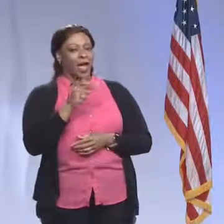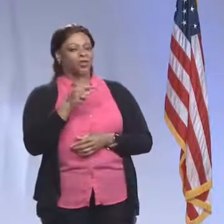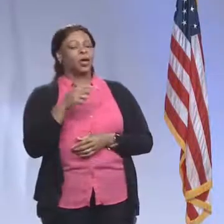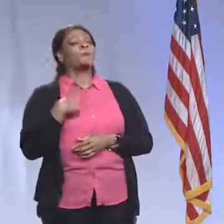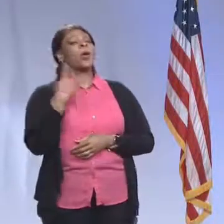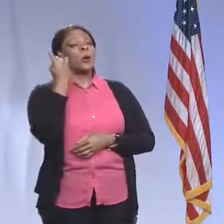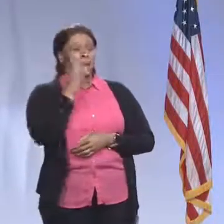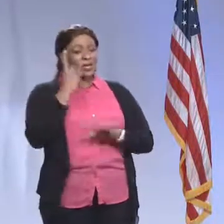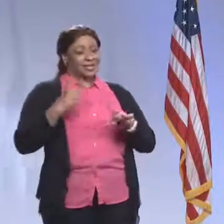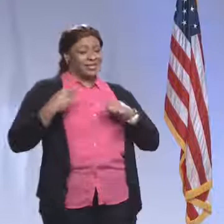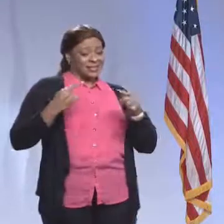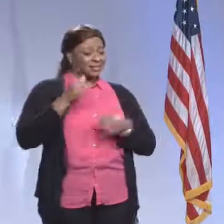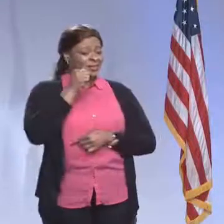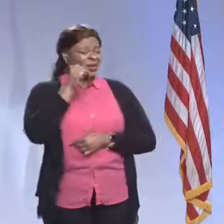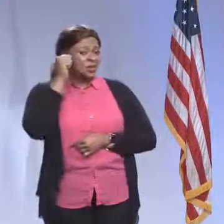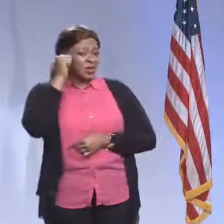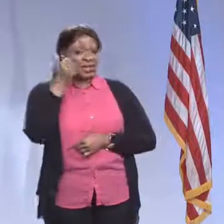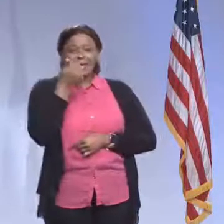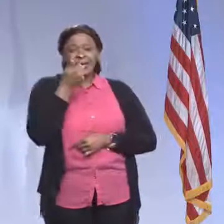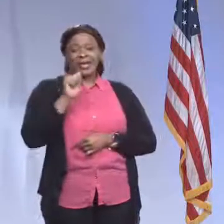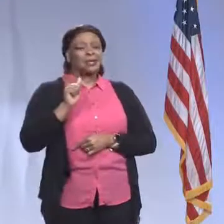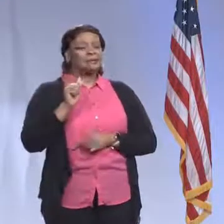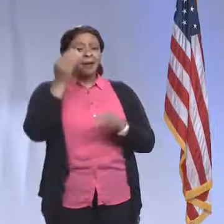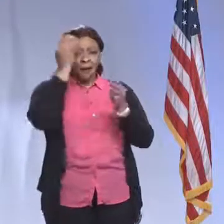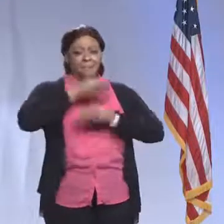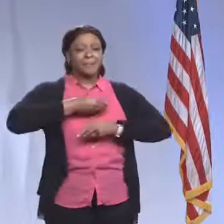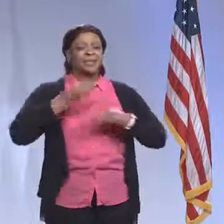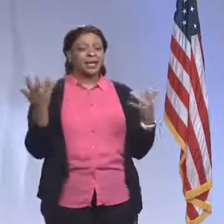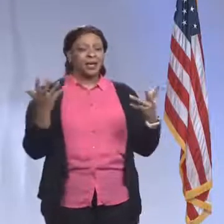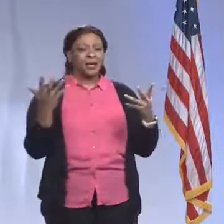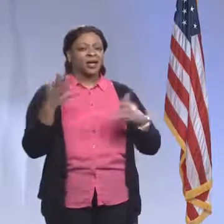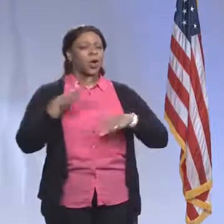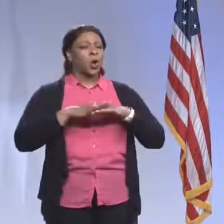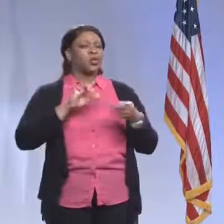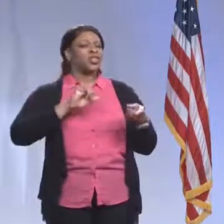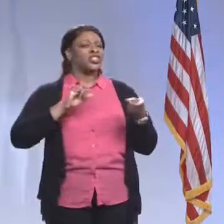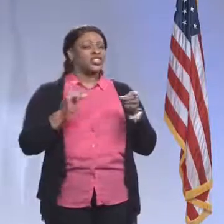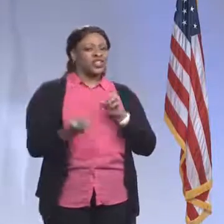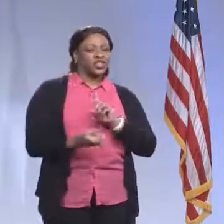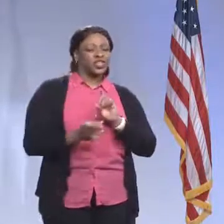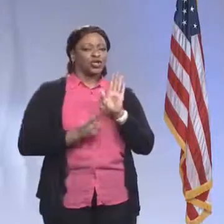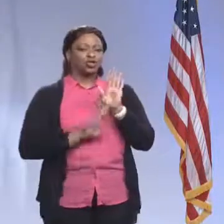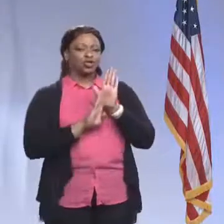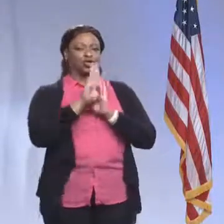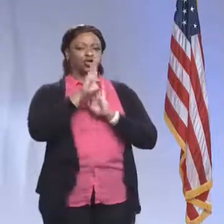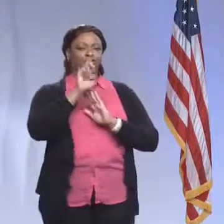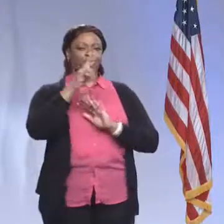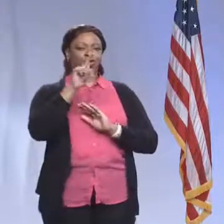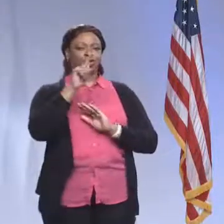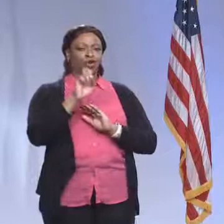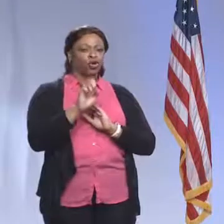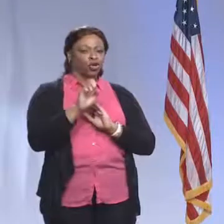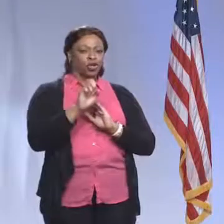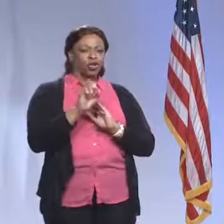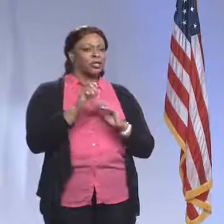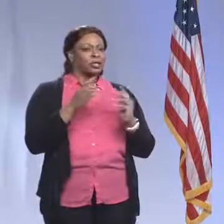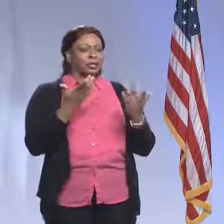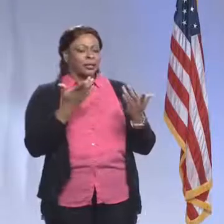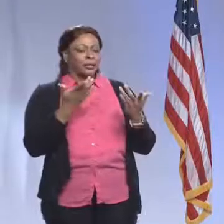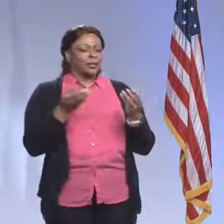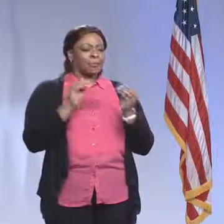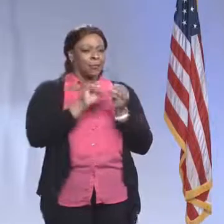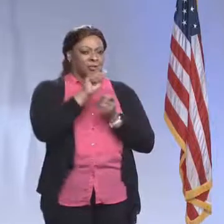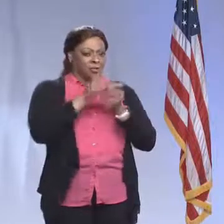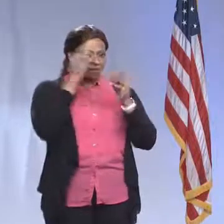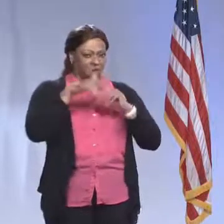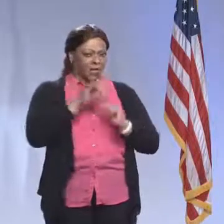just wondering, since yesterday, if there was any update on the changing surge timeline, if there was any more specifics on